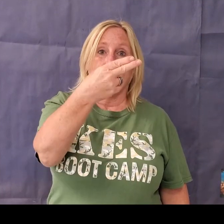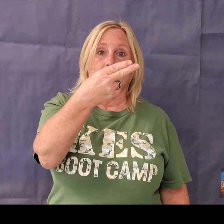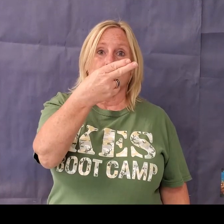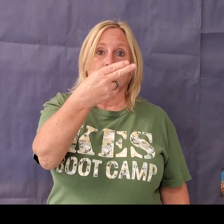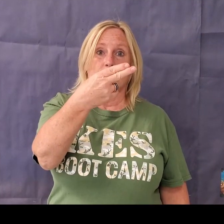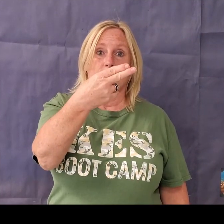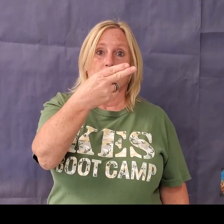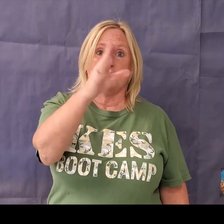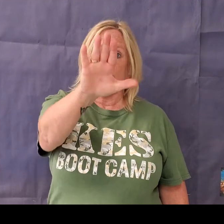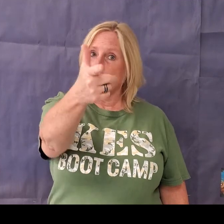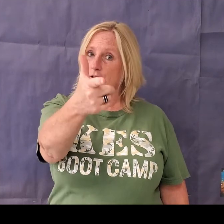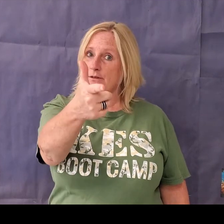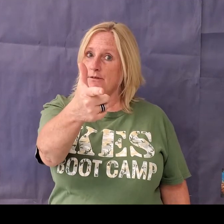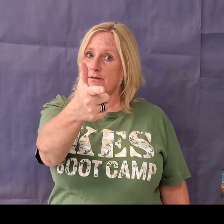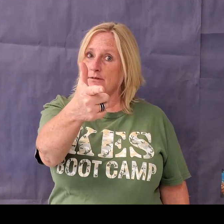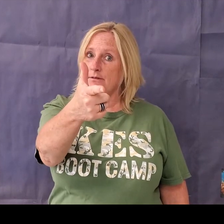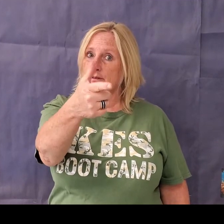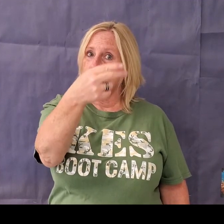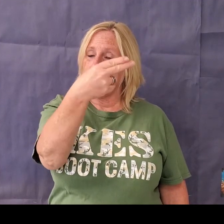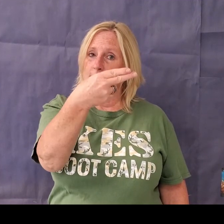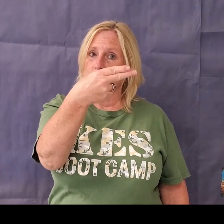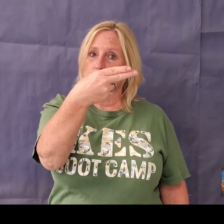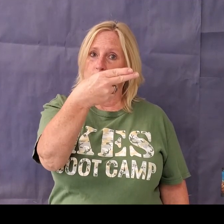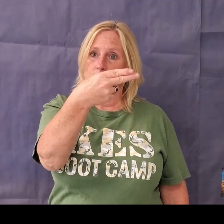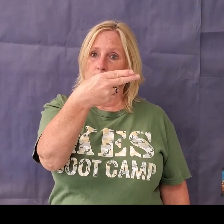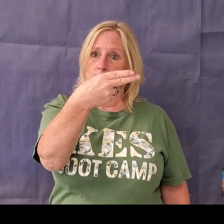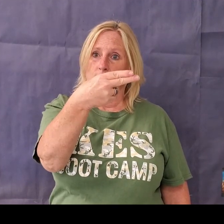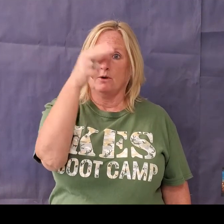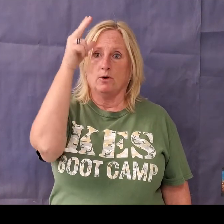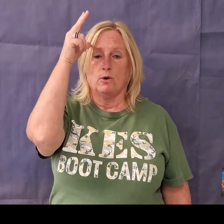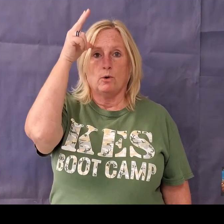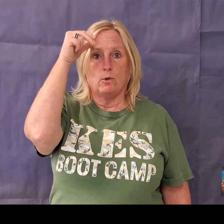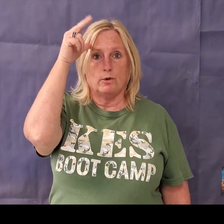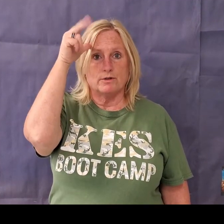H. Your turn. H. Horse.